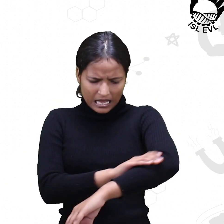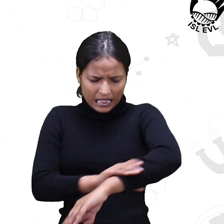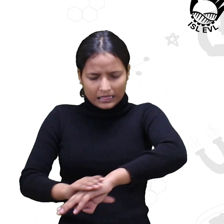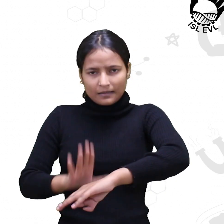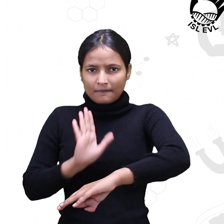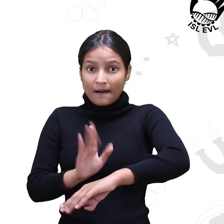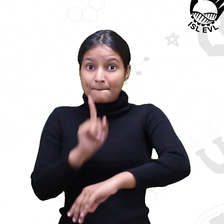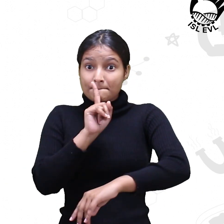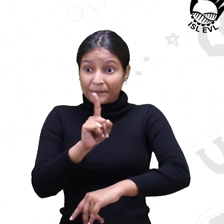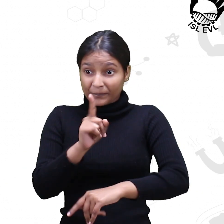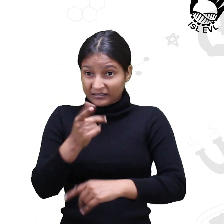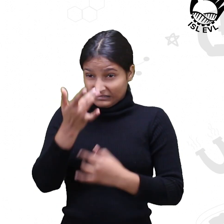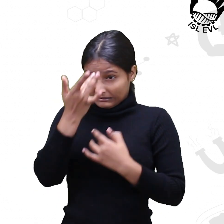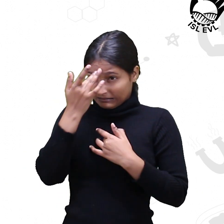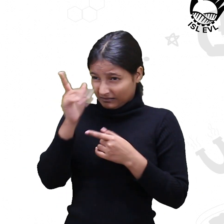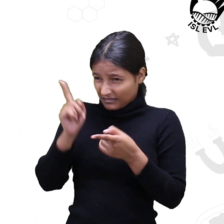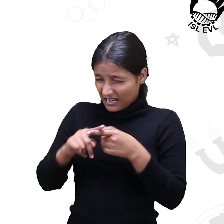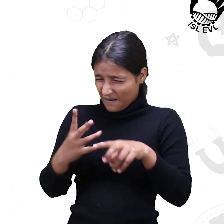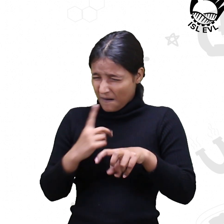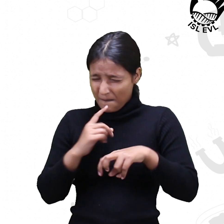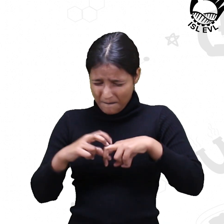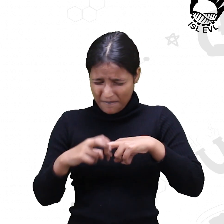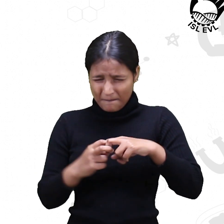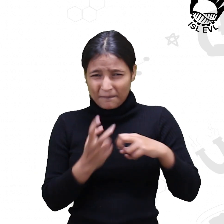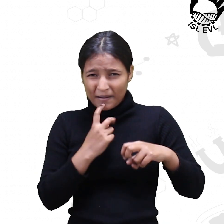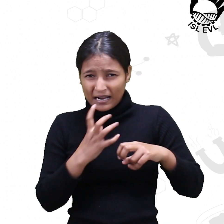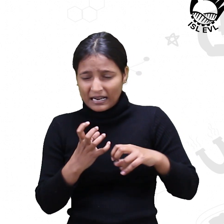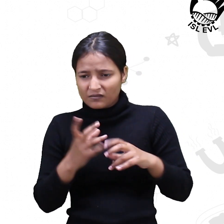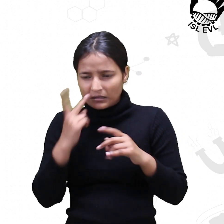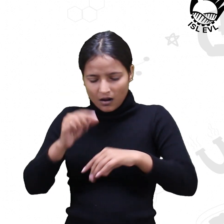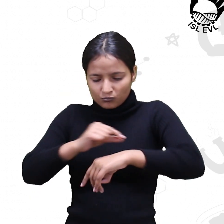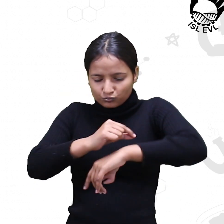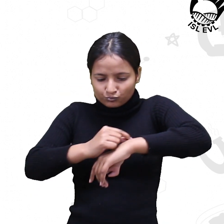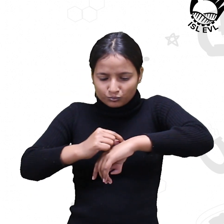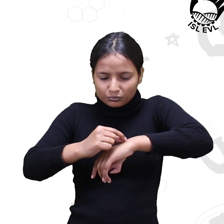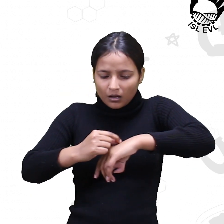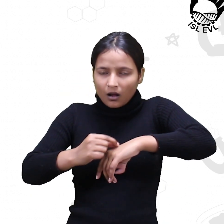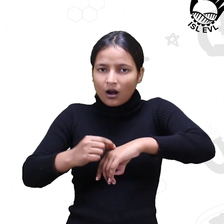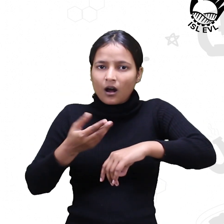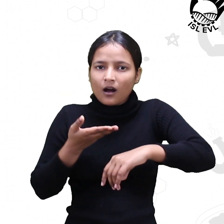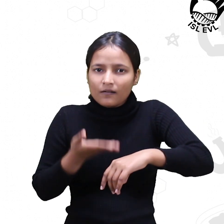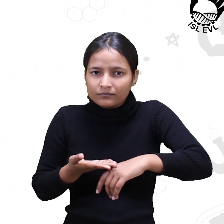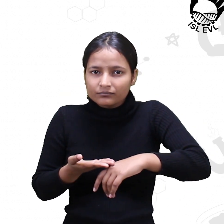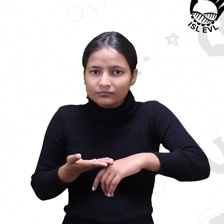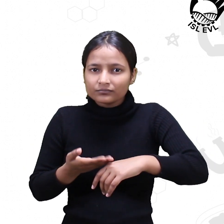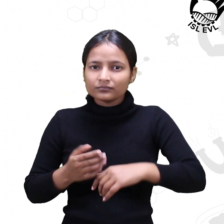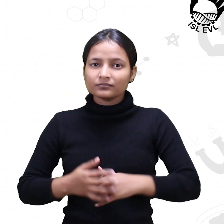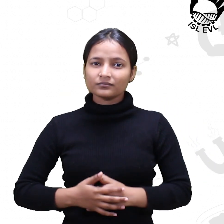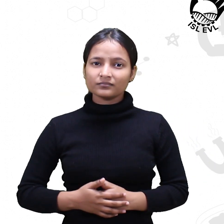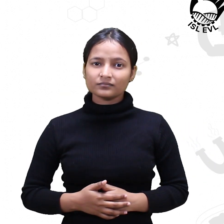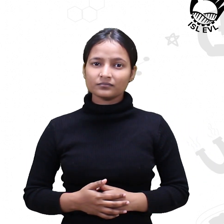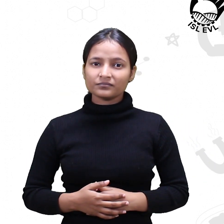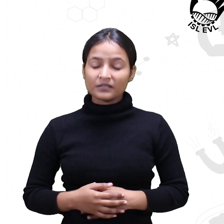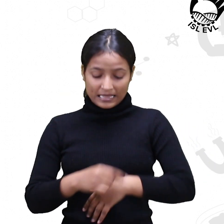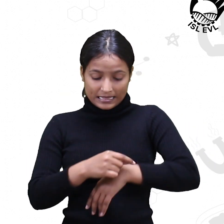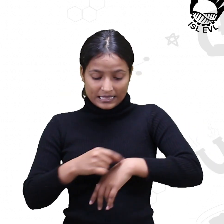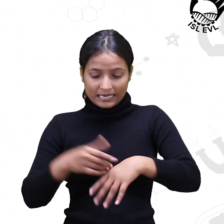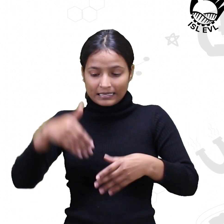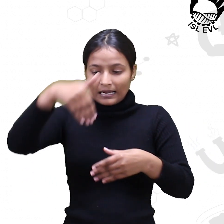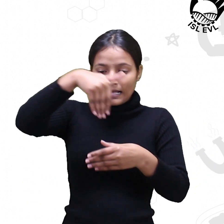surface. But in osteoarthritic patients, you will see little spikes coming out. So those are bone forming within the